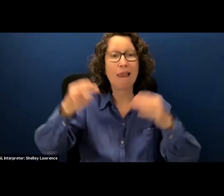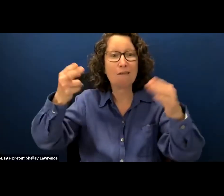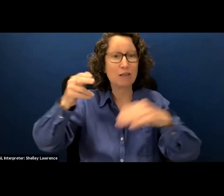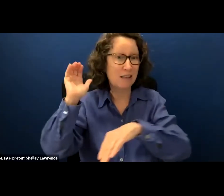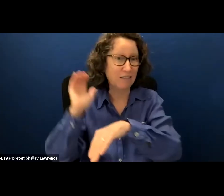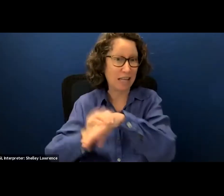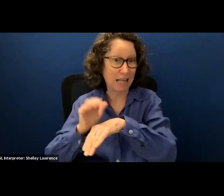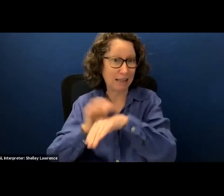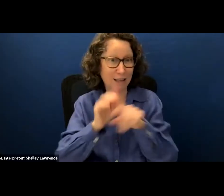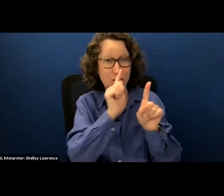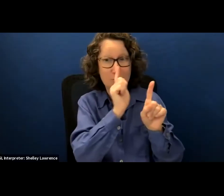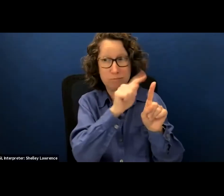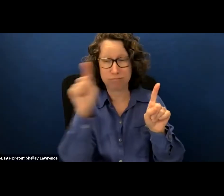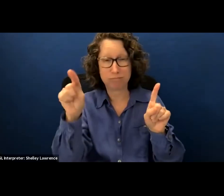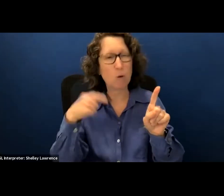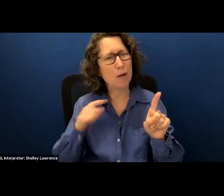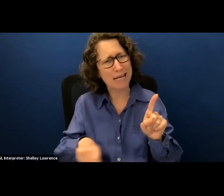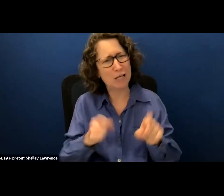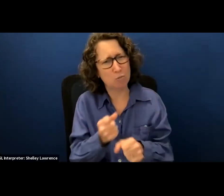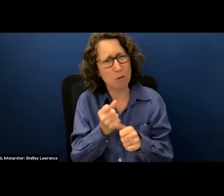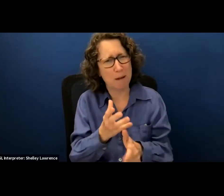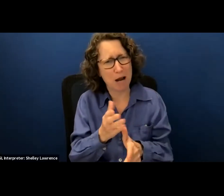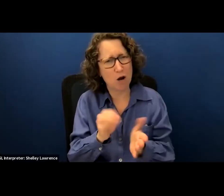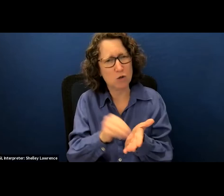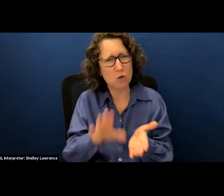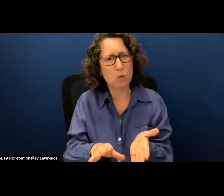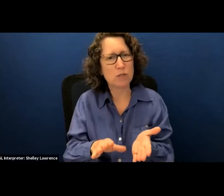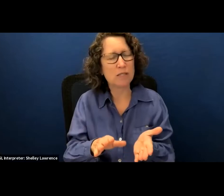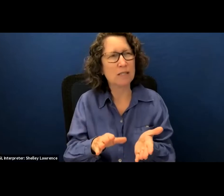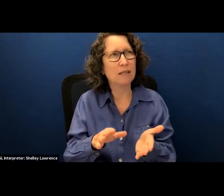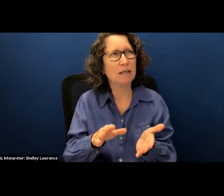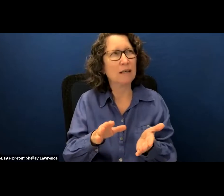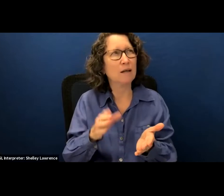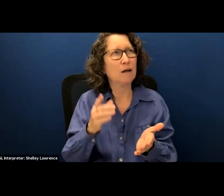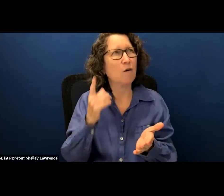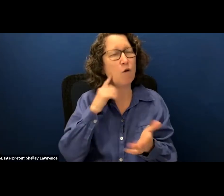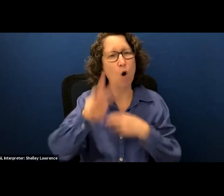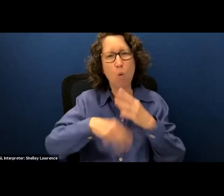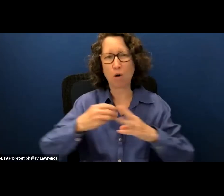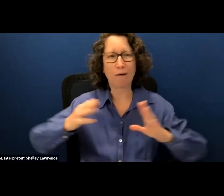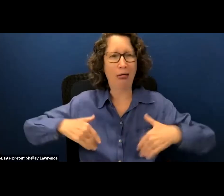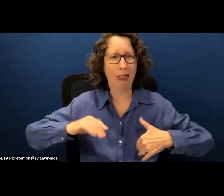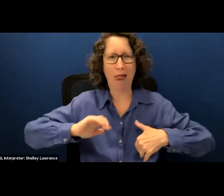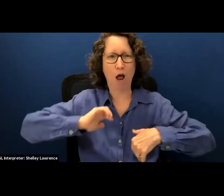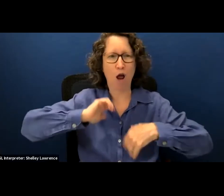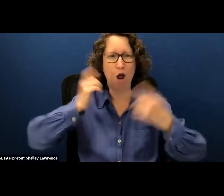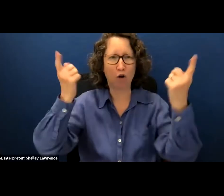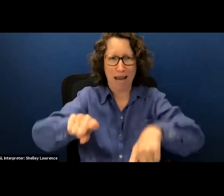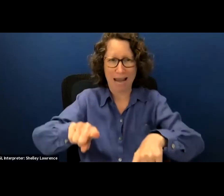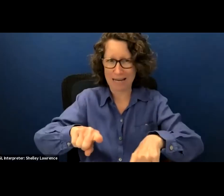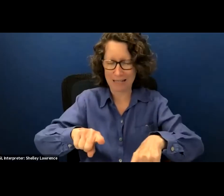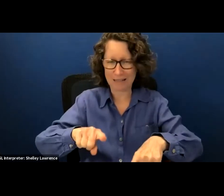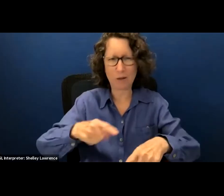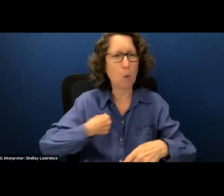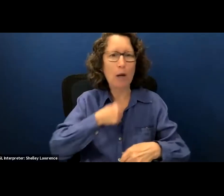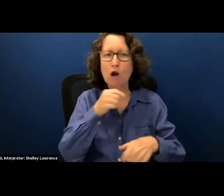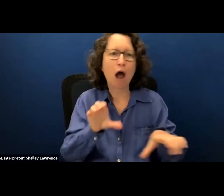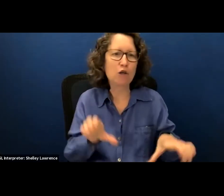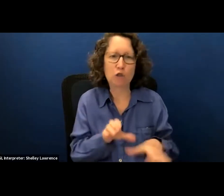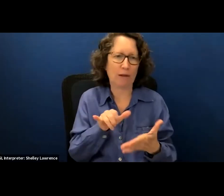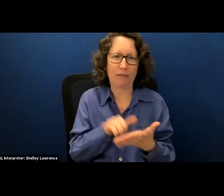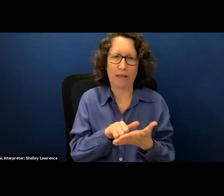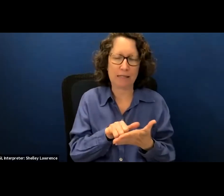English. We need to prepare students for a world that is not yet created. We are not doing this. We